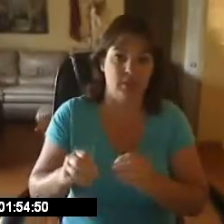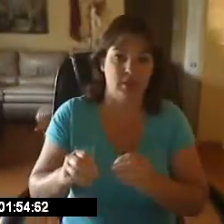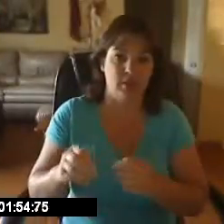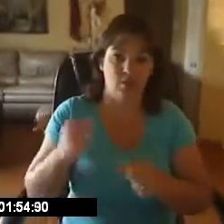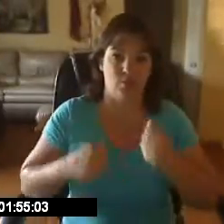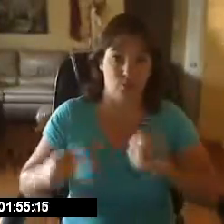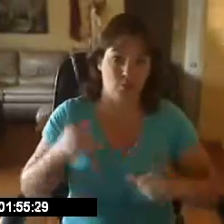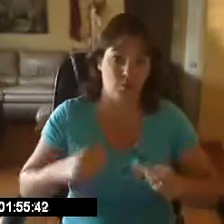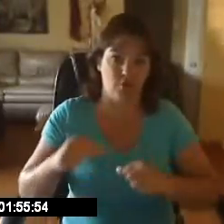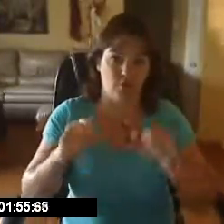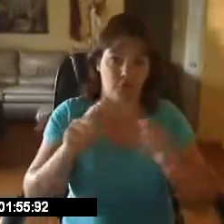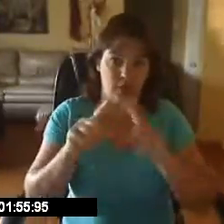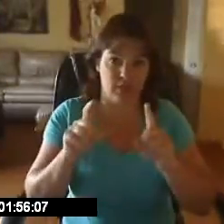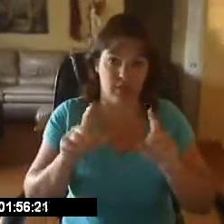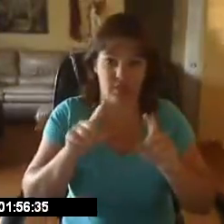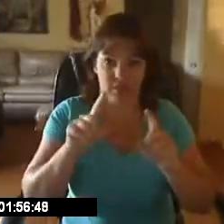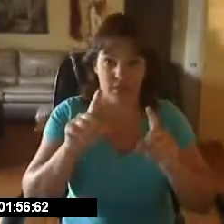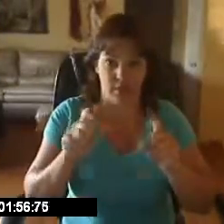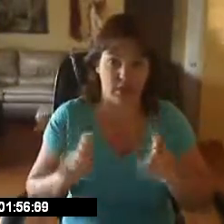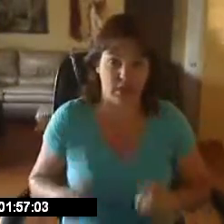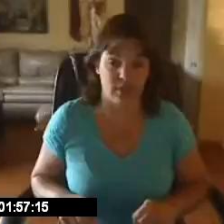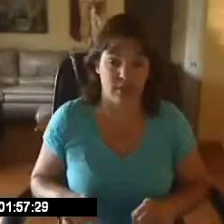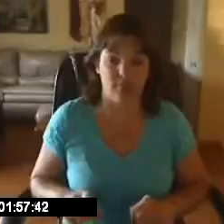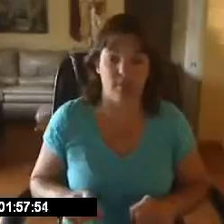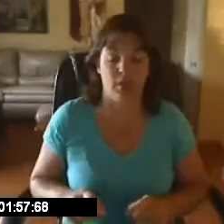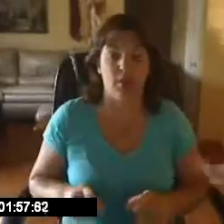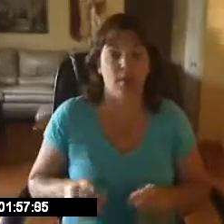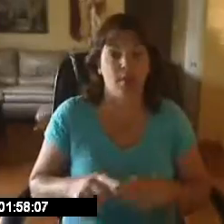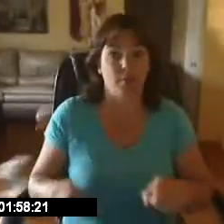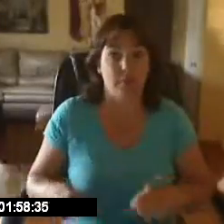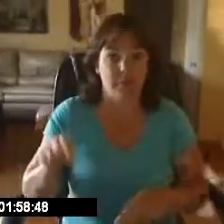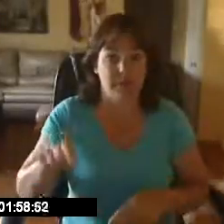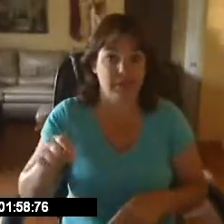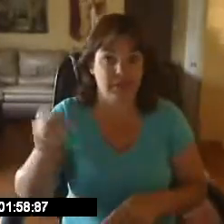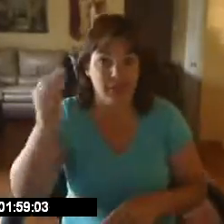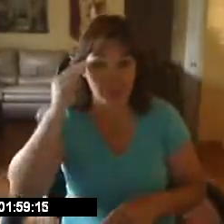something you need to make sure that you're aware of and that you consider when you decide to take the test.